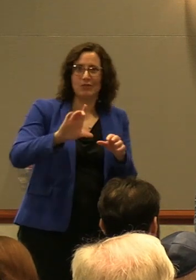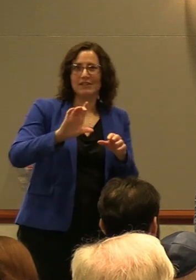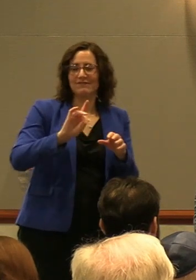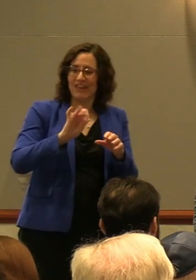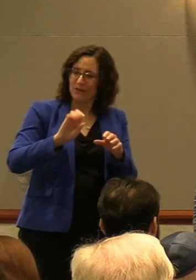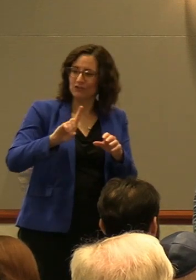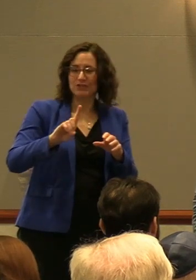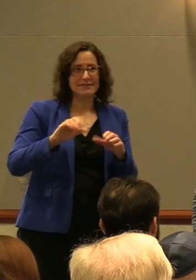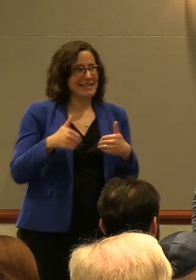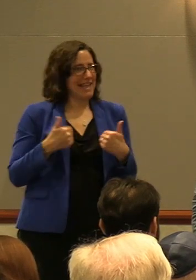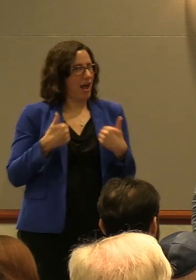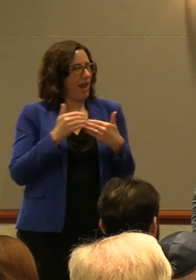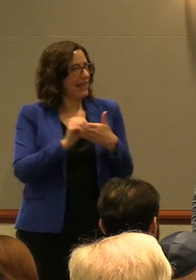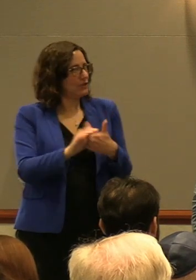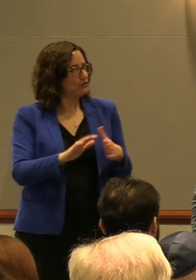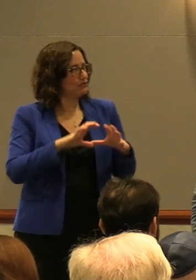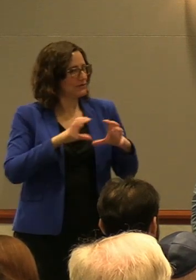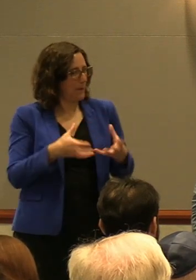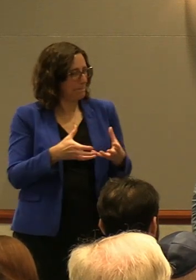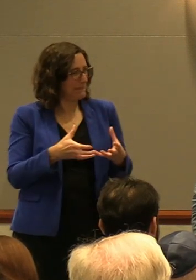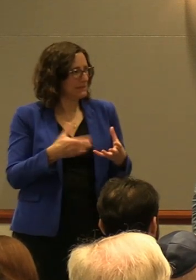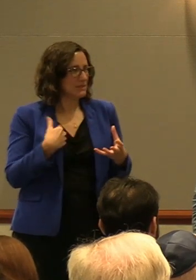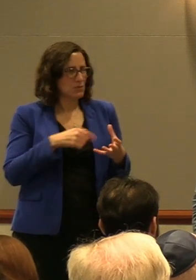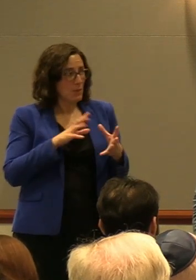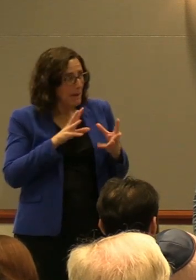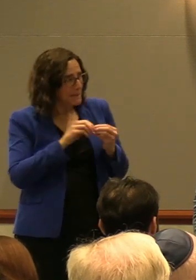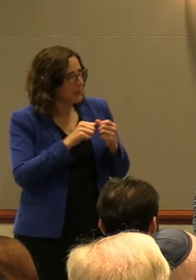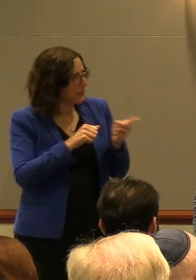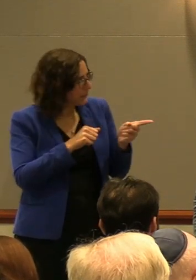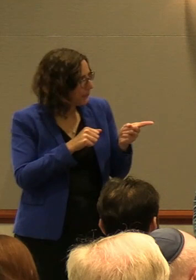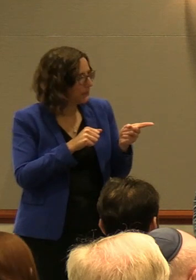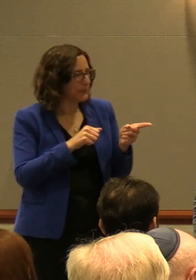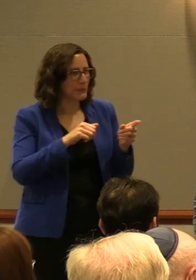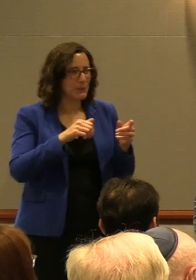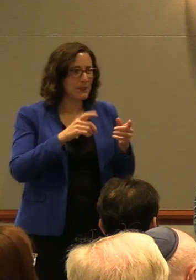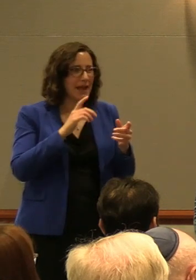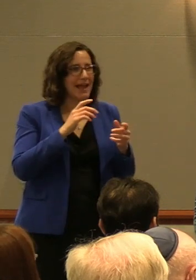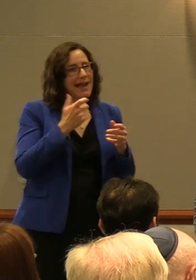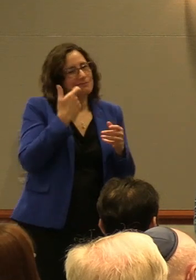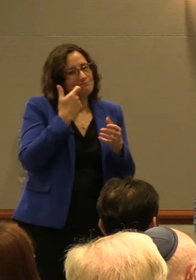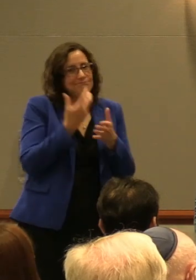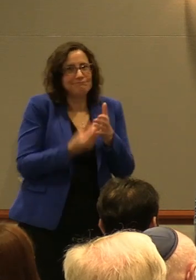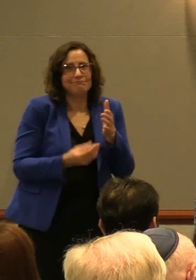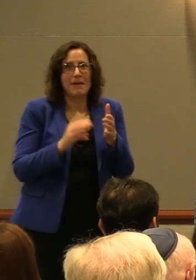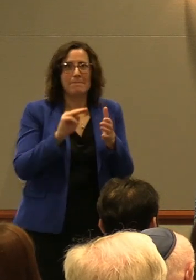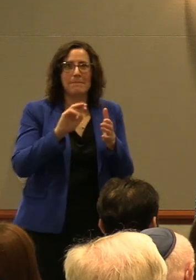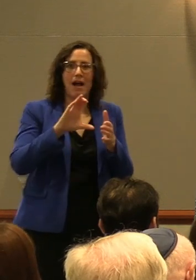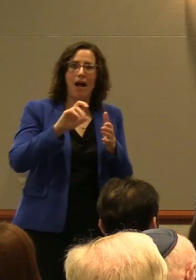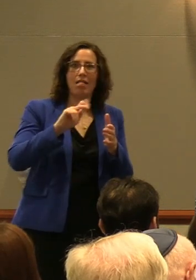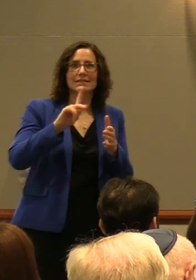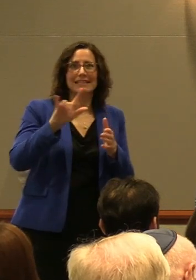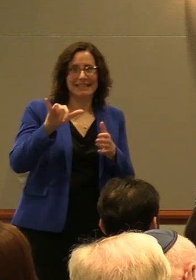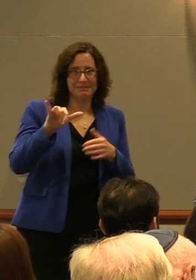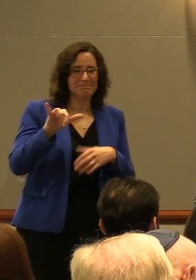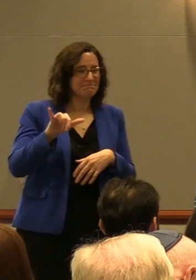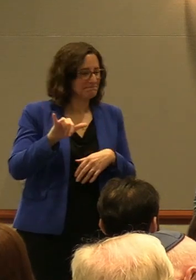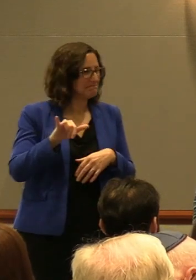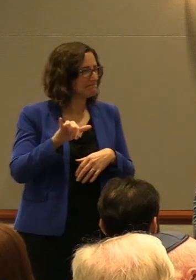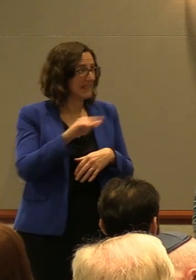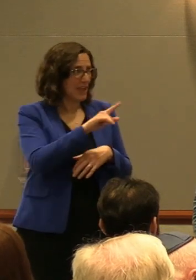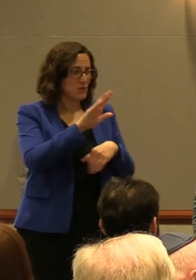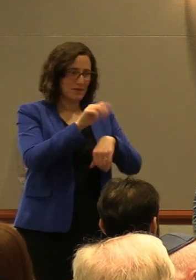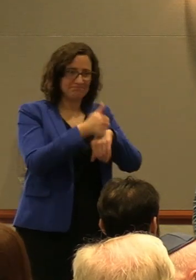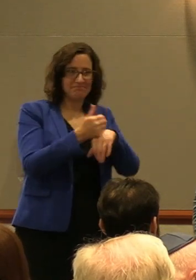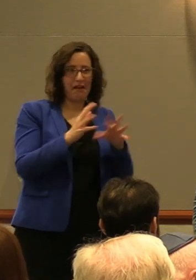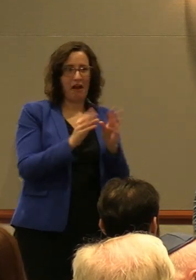Leadership Cabinet group. We would always meet with you and the late Senator Mikulski, and you would arrange to have a conference room